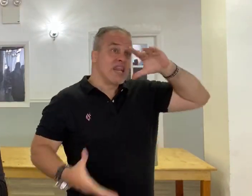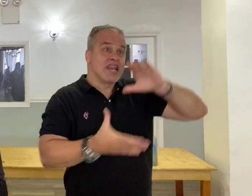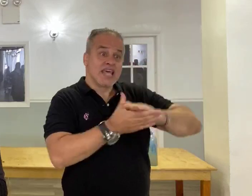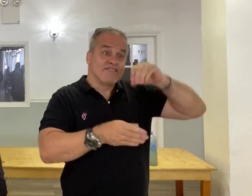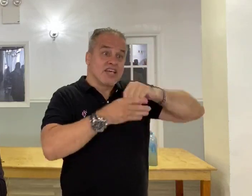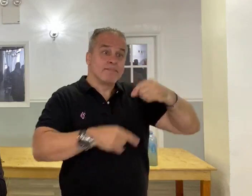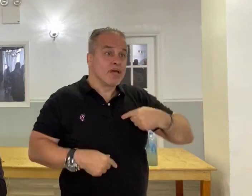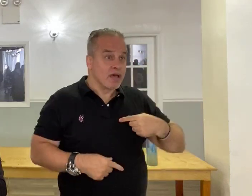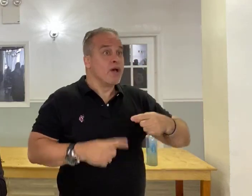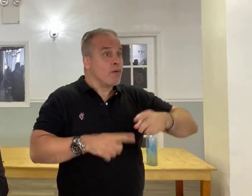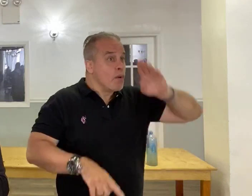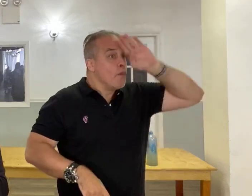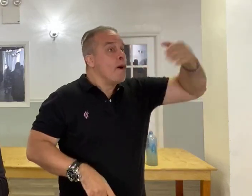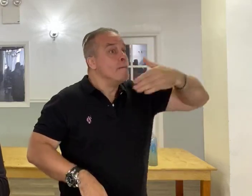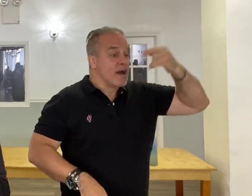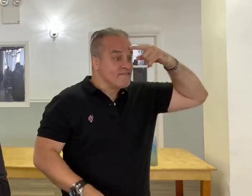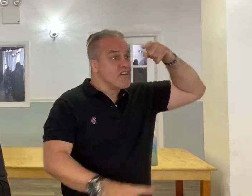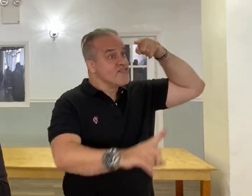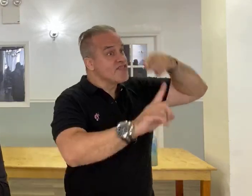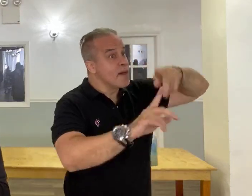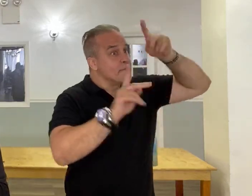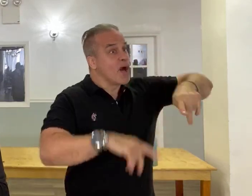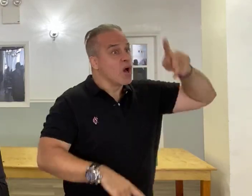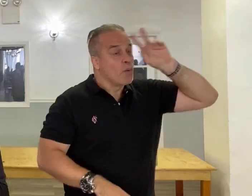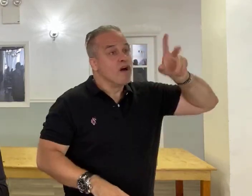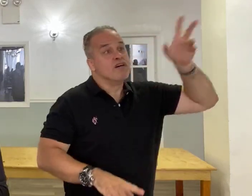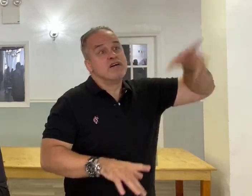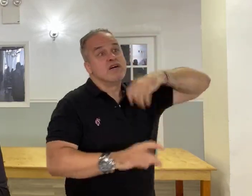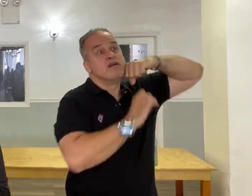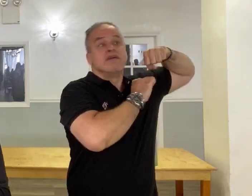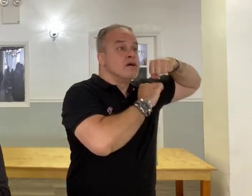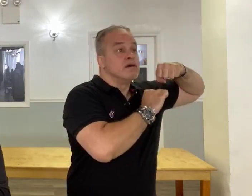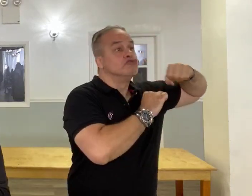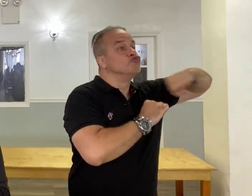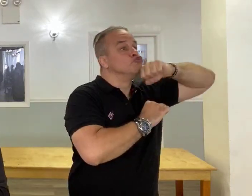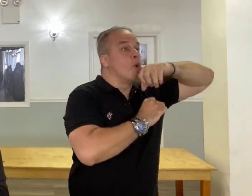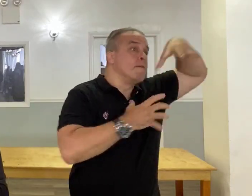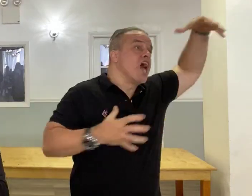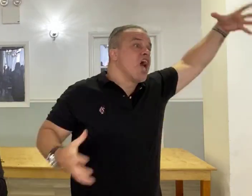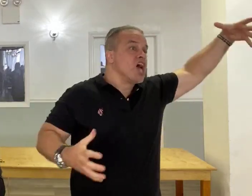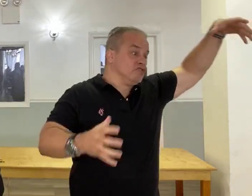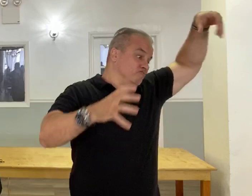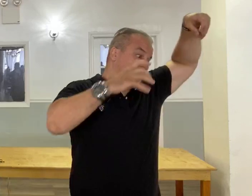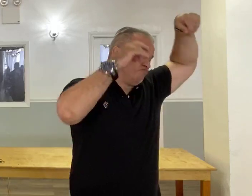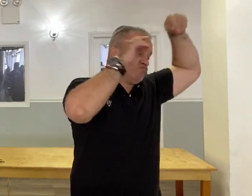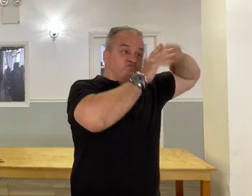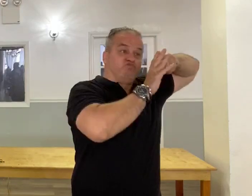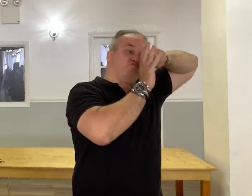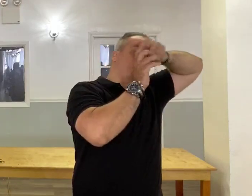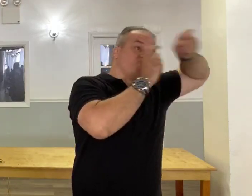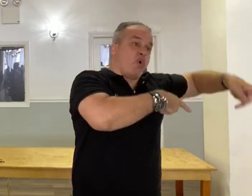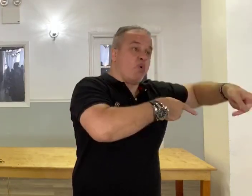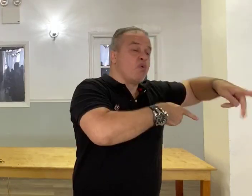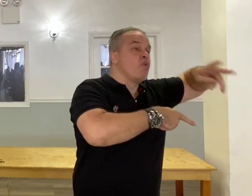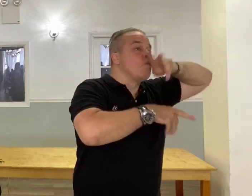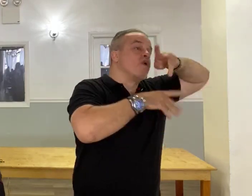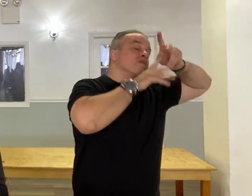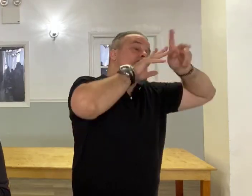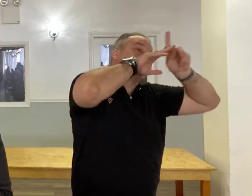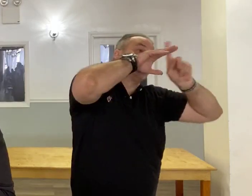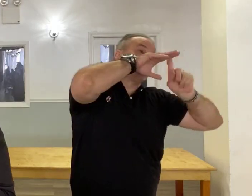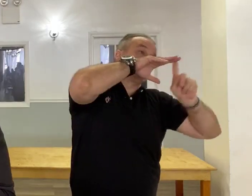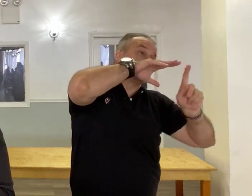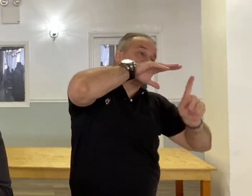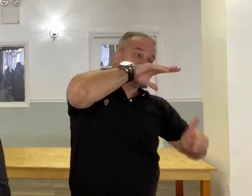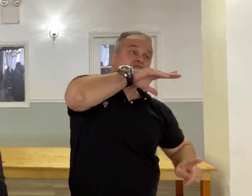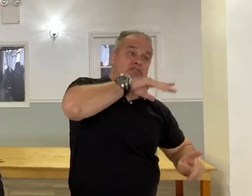it were better for him that a millstone were hanged about his neck and that he were drowned in the